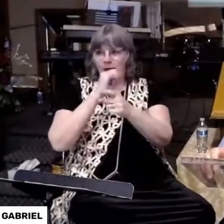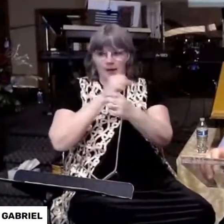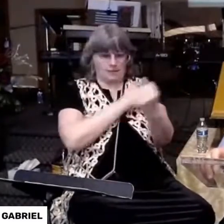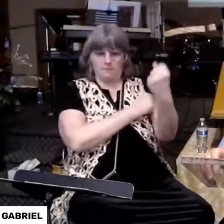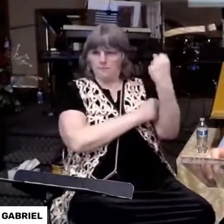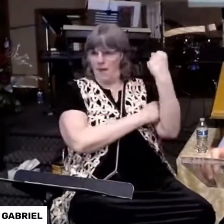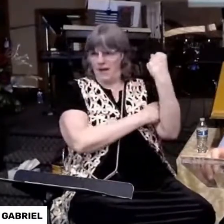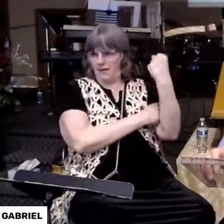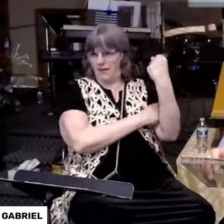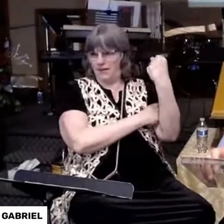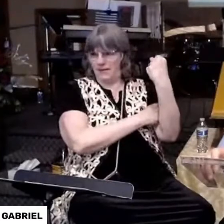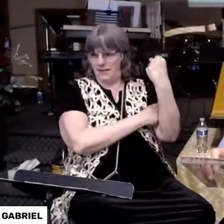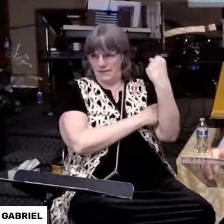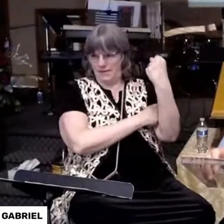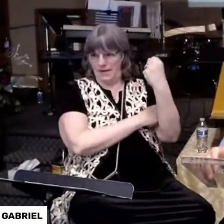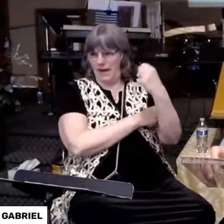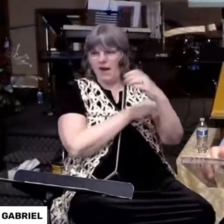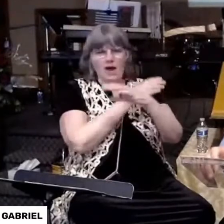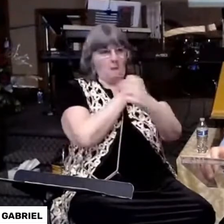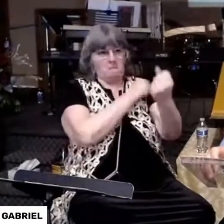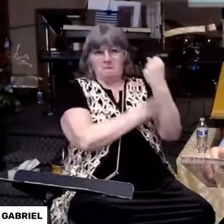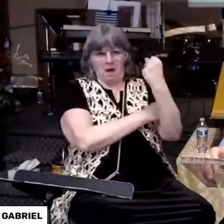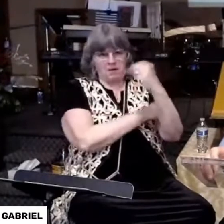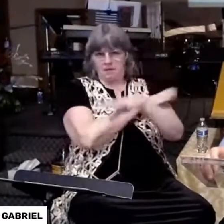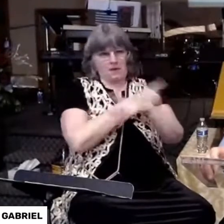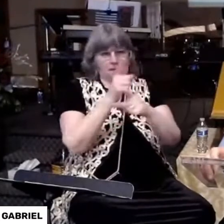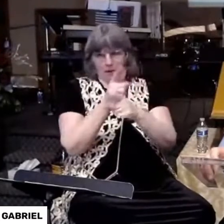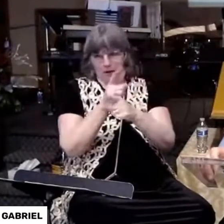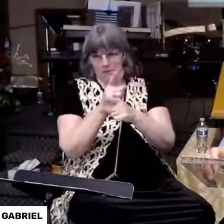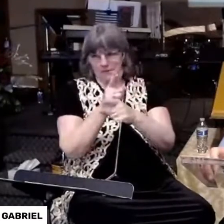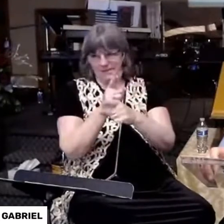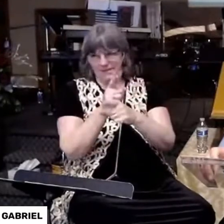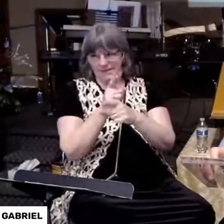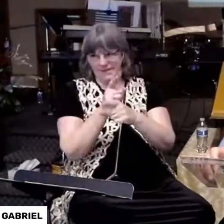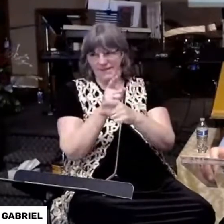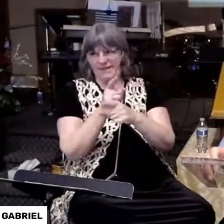It came as a voice to the voiceless.